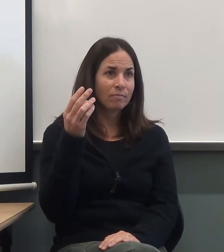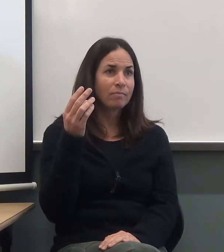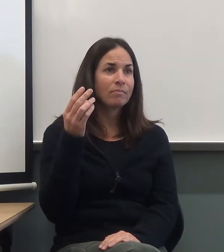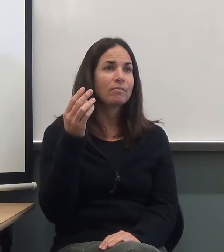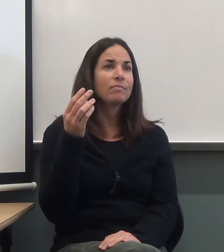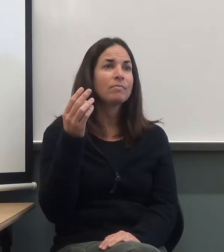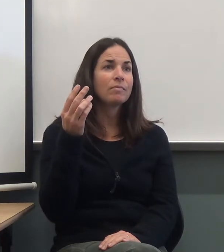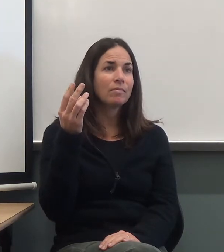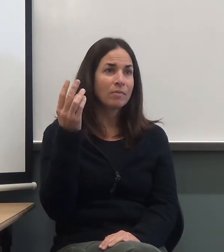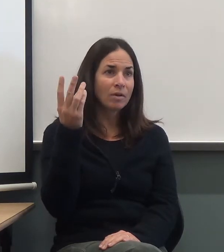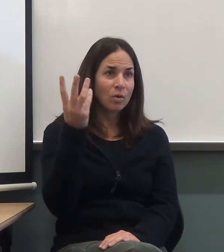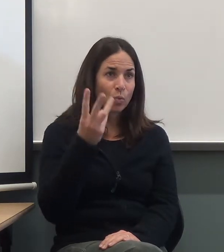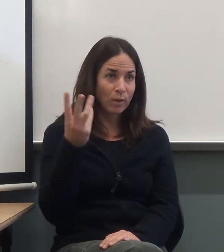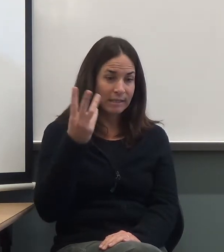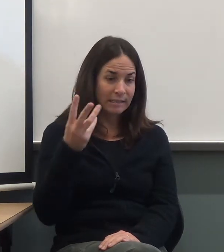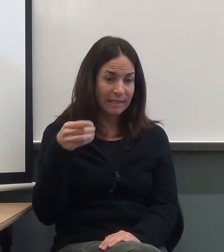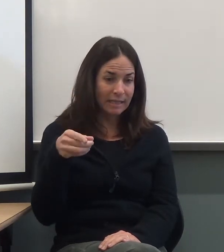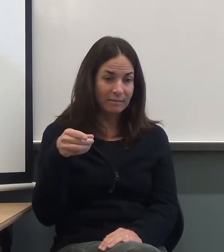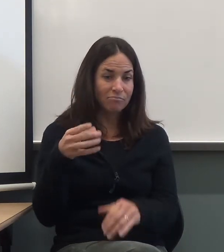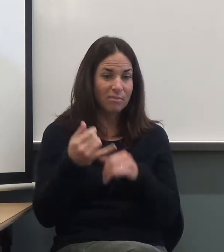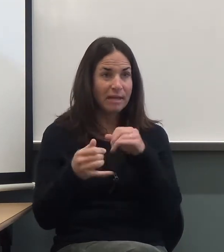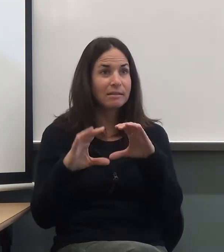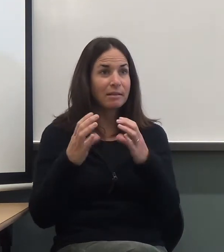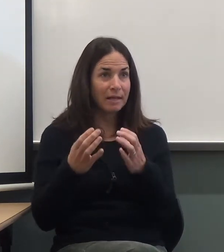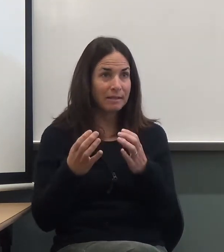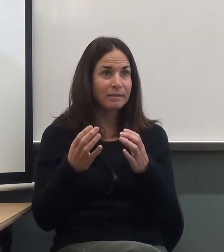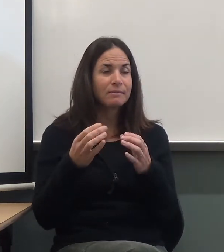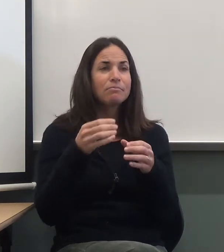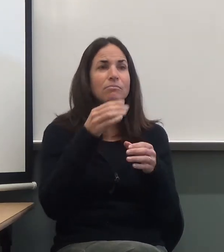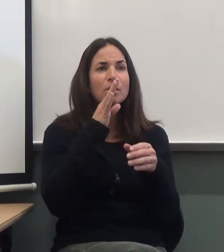Let's talk briefly about what your final exam will look like. Okay? So,